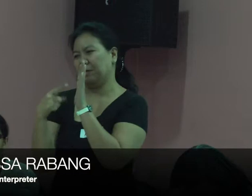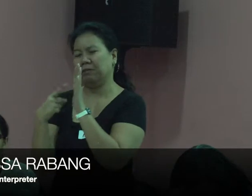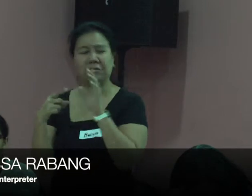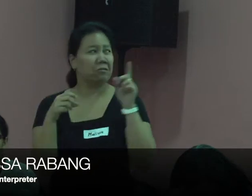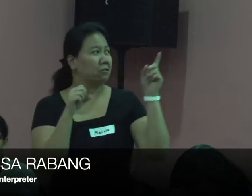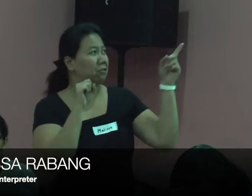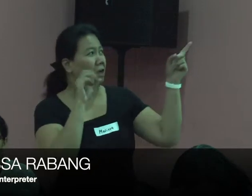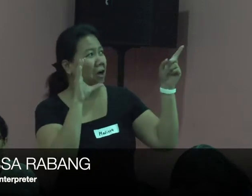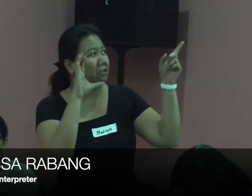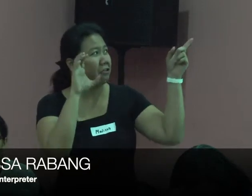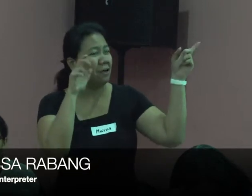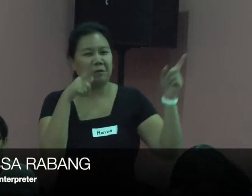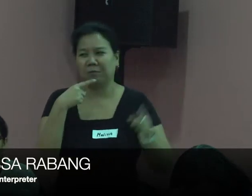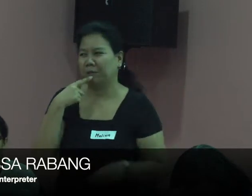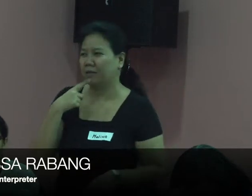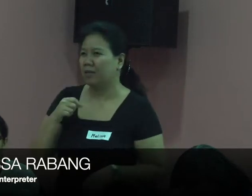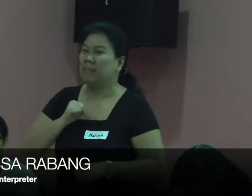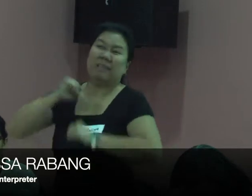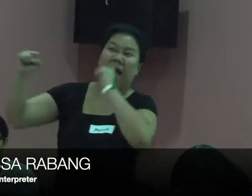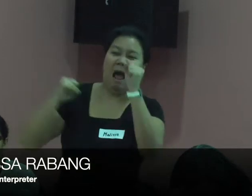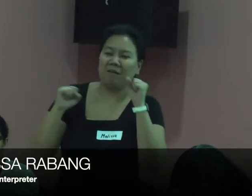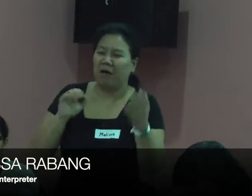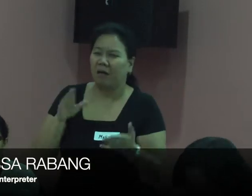word really is a very difficult thing to explain.